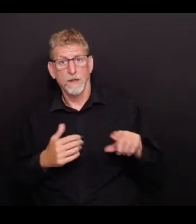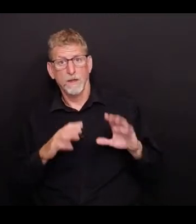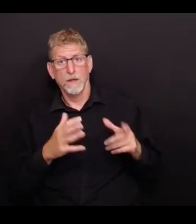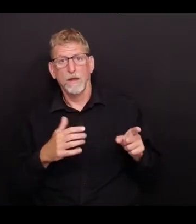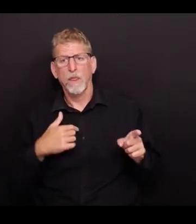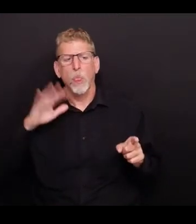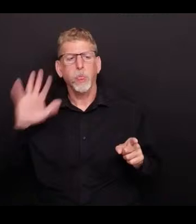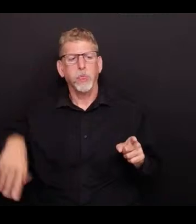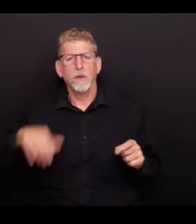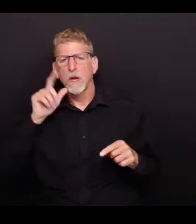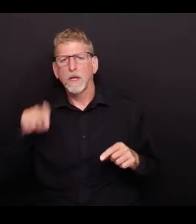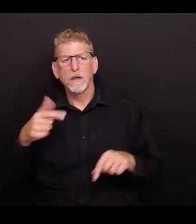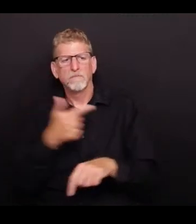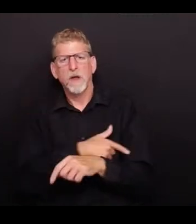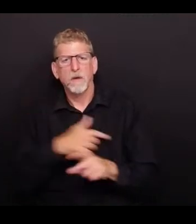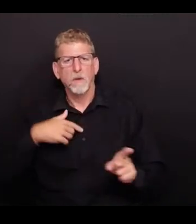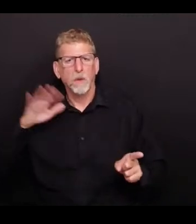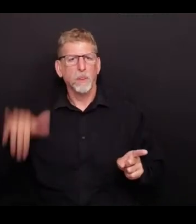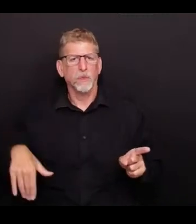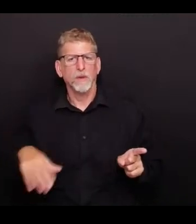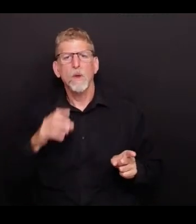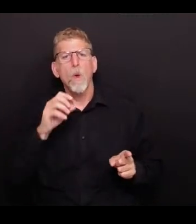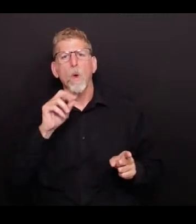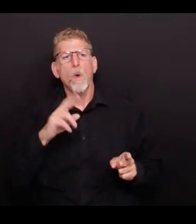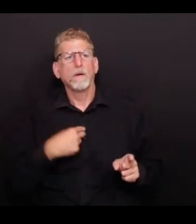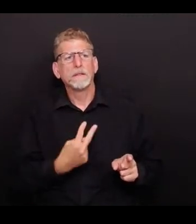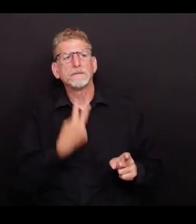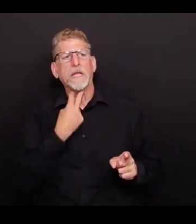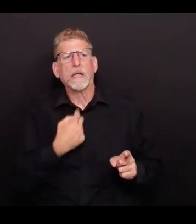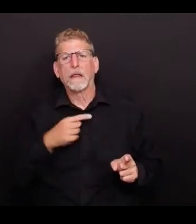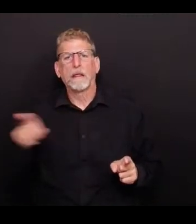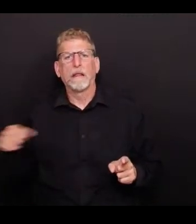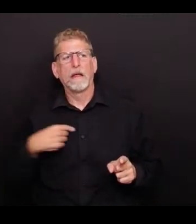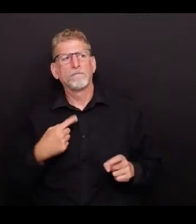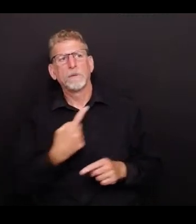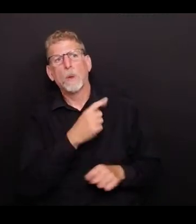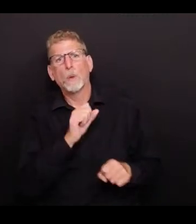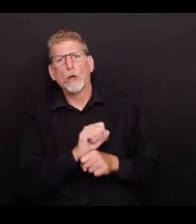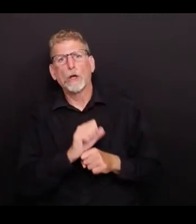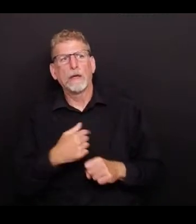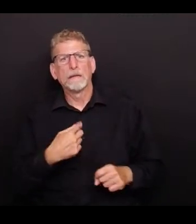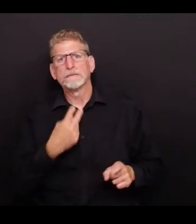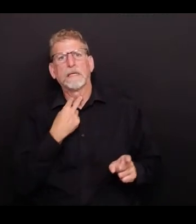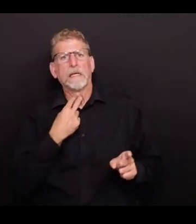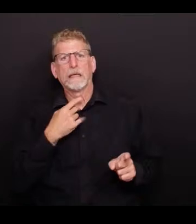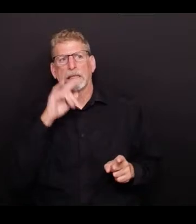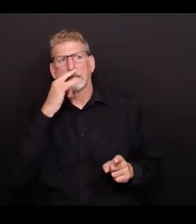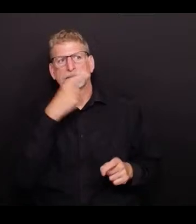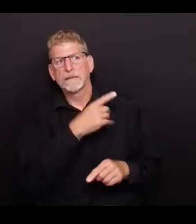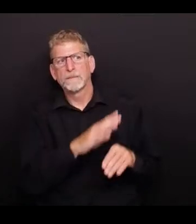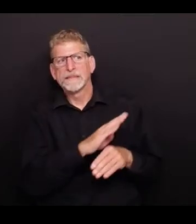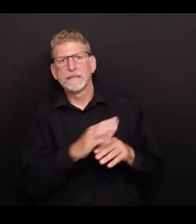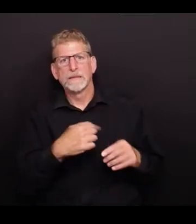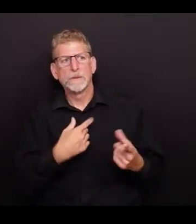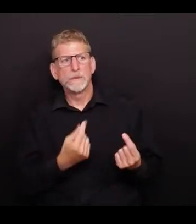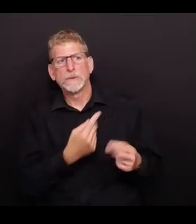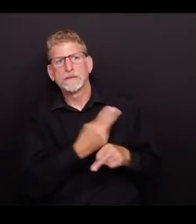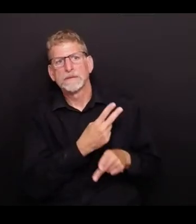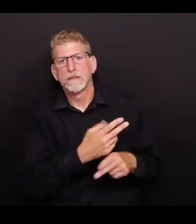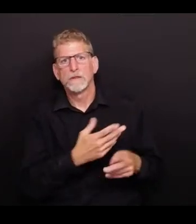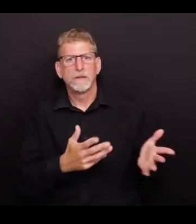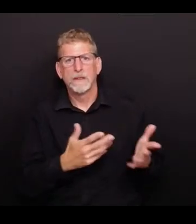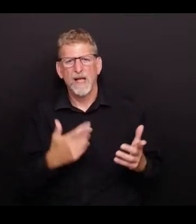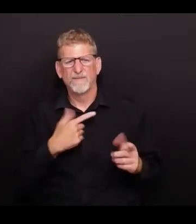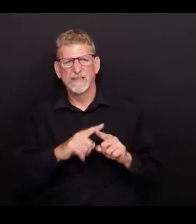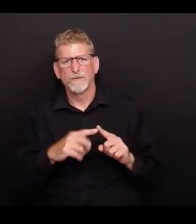they need it, or would you say it's more like a convenience thing, like I gotta work, I gotta take my kids to to stuff after school, I just